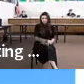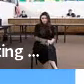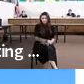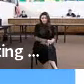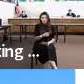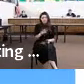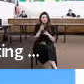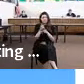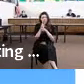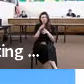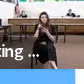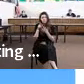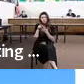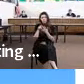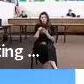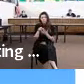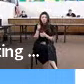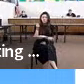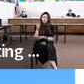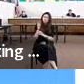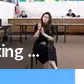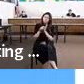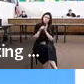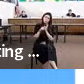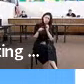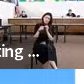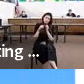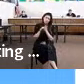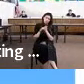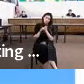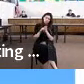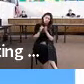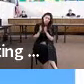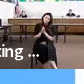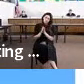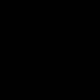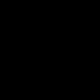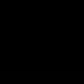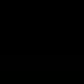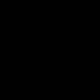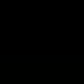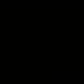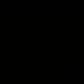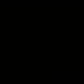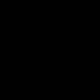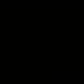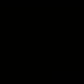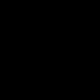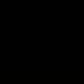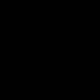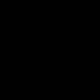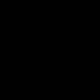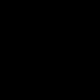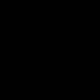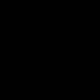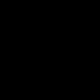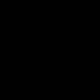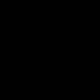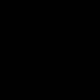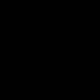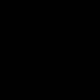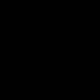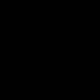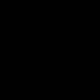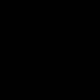So a couple just notes about this, in doing investigation of this particular out parcel. The